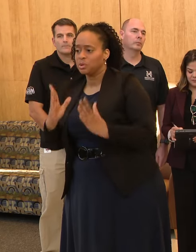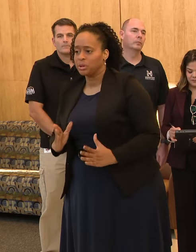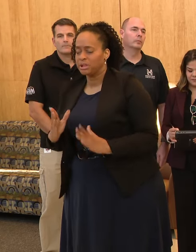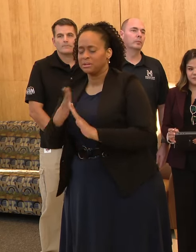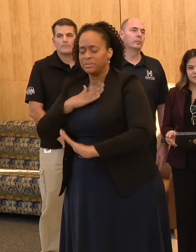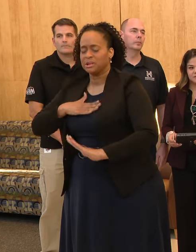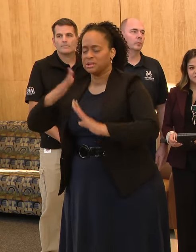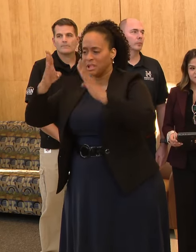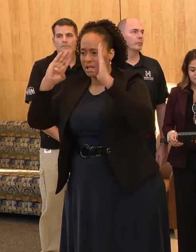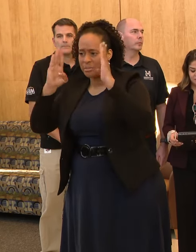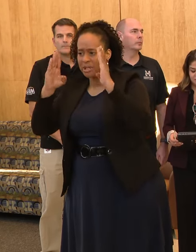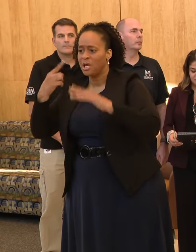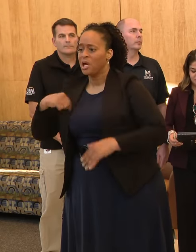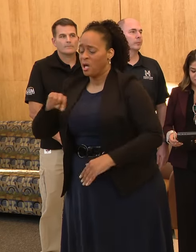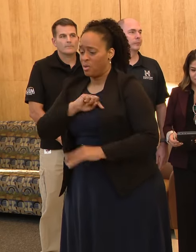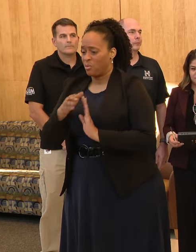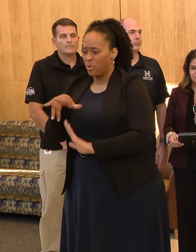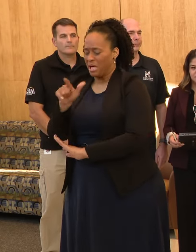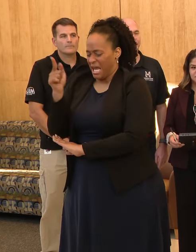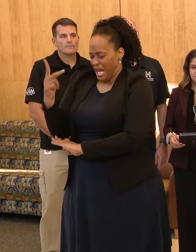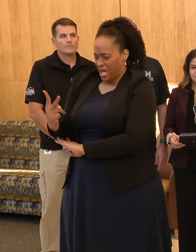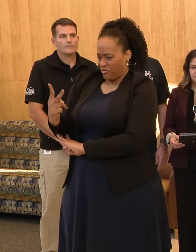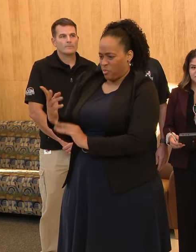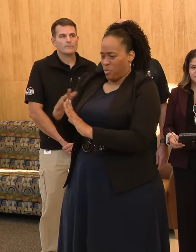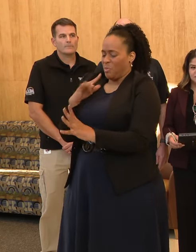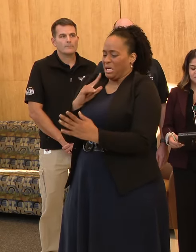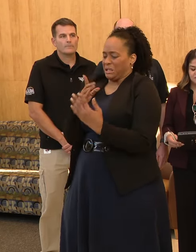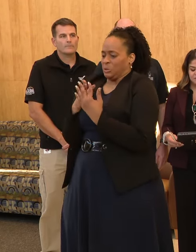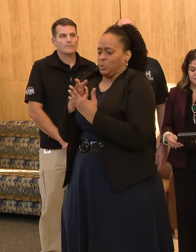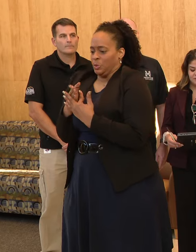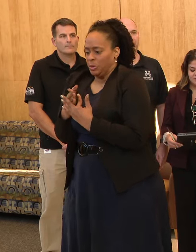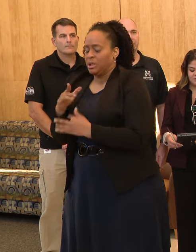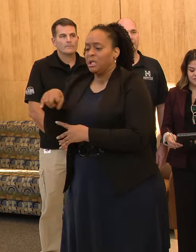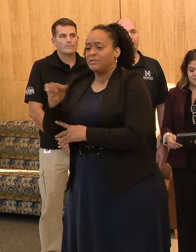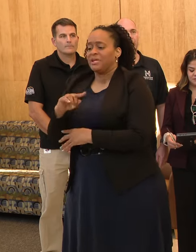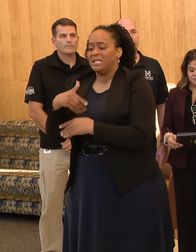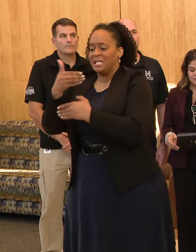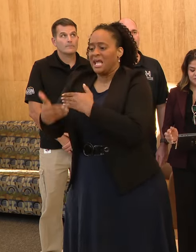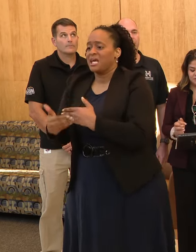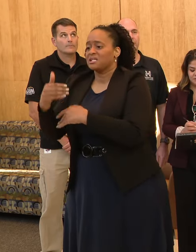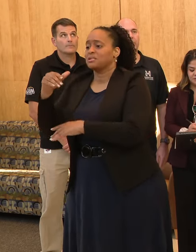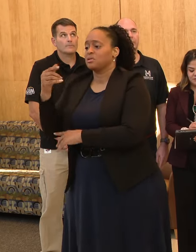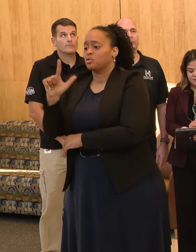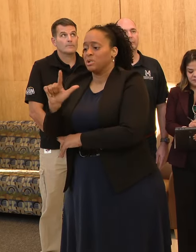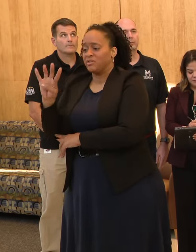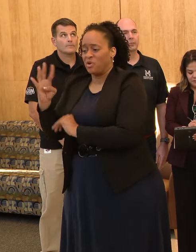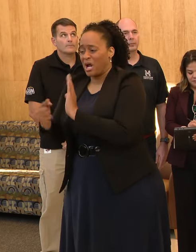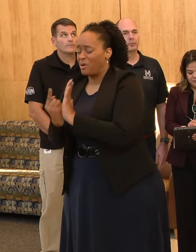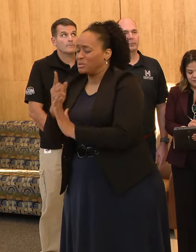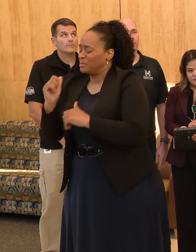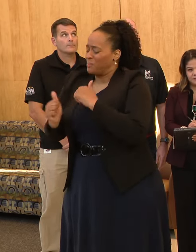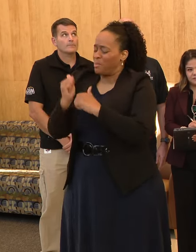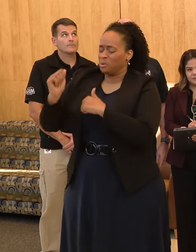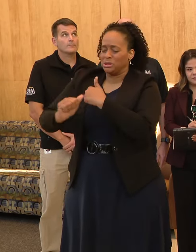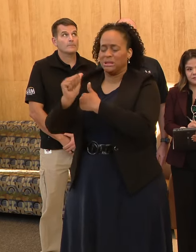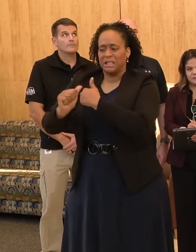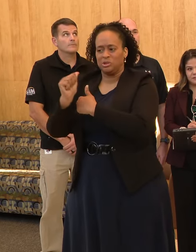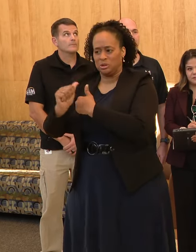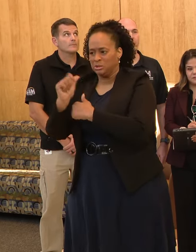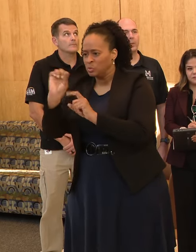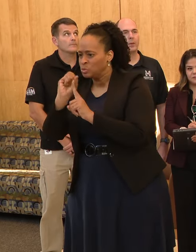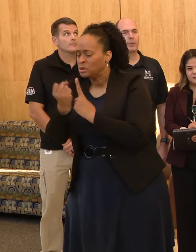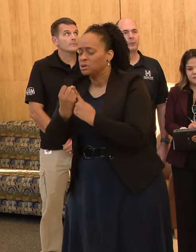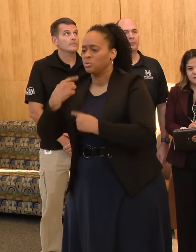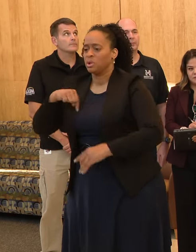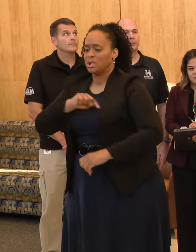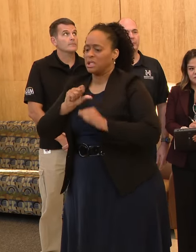me. We're halfway there. The next 24 hours are our most dangerous. We're going to continue